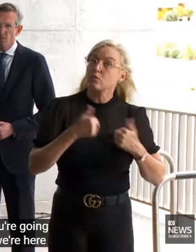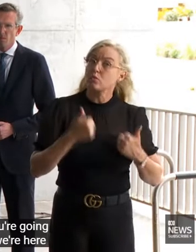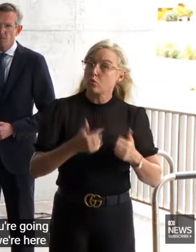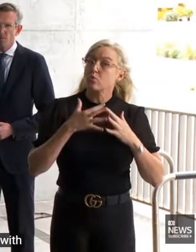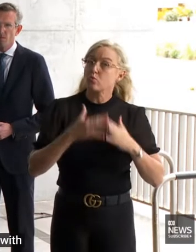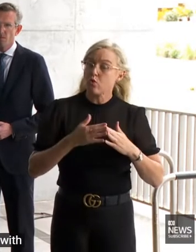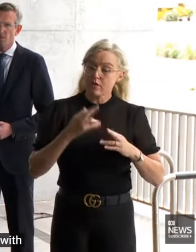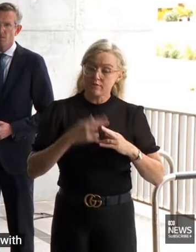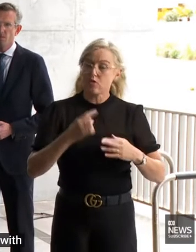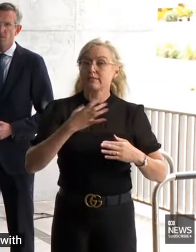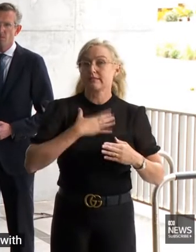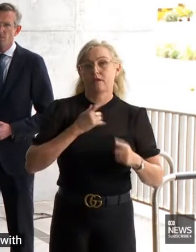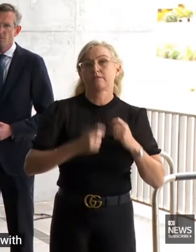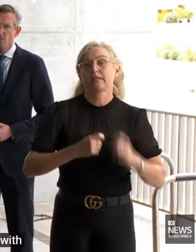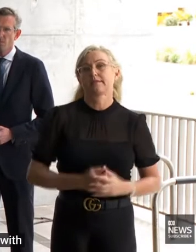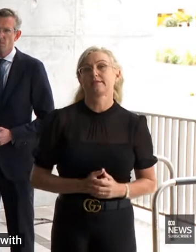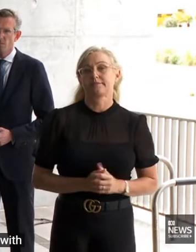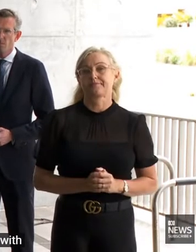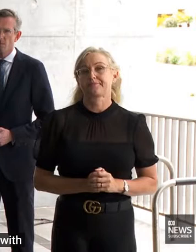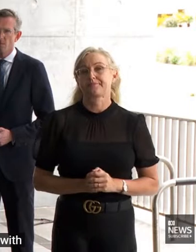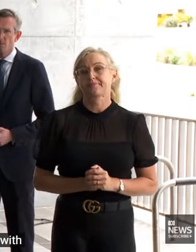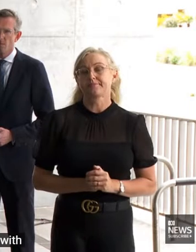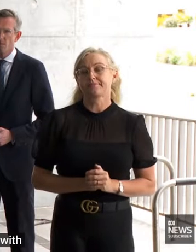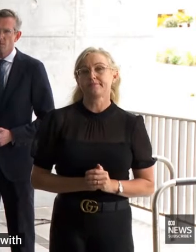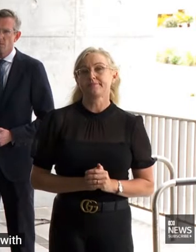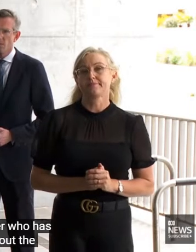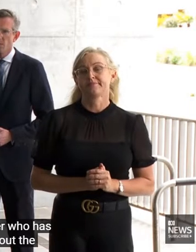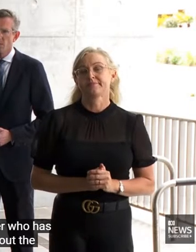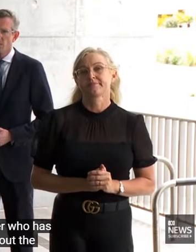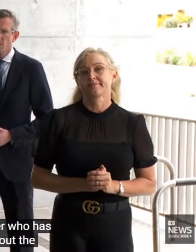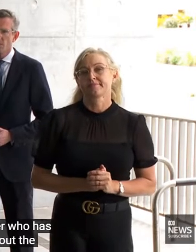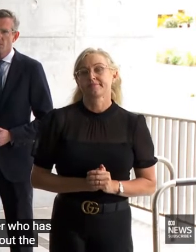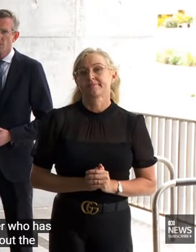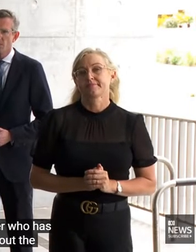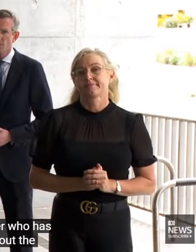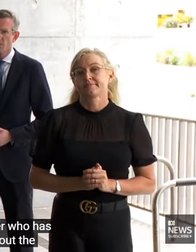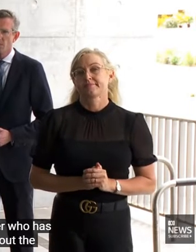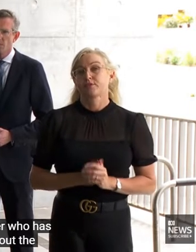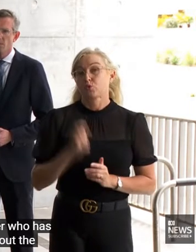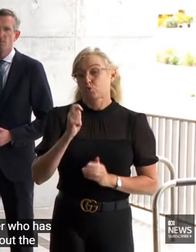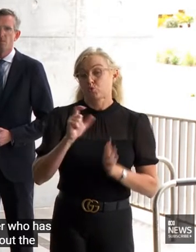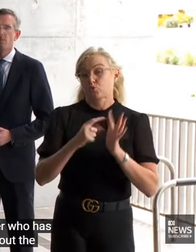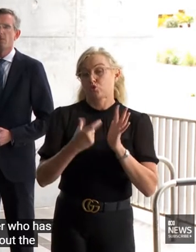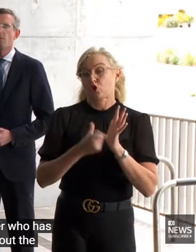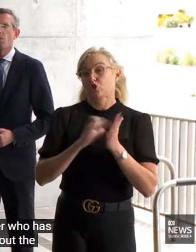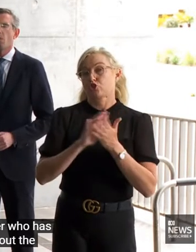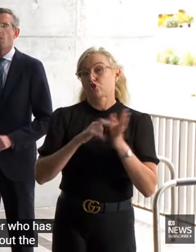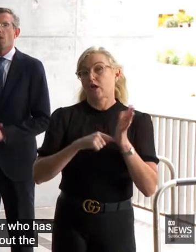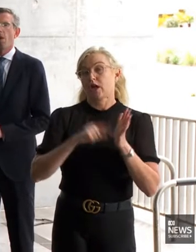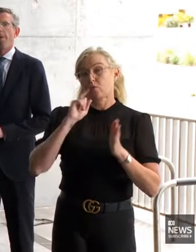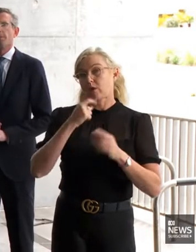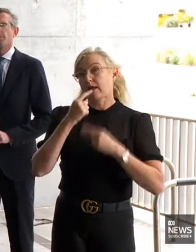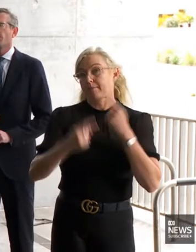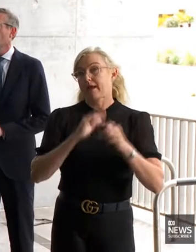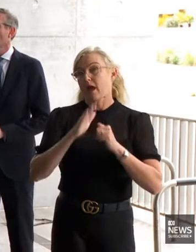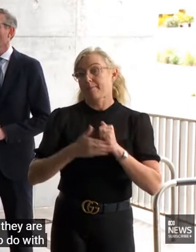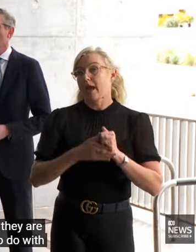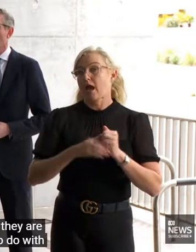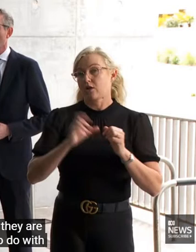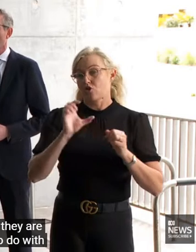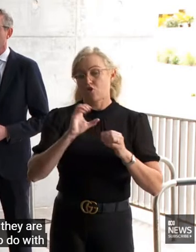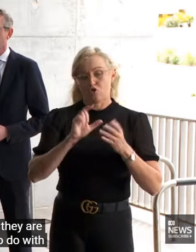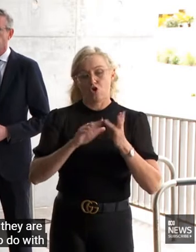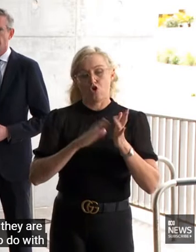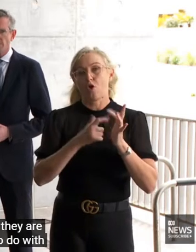the Chief Health Officer, who has given us advice about the range of issues, and they are challenging issues to do with Omicron. But we're also here with